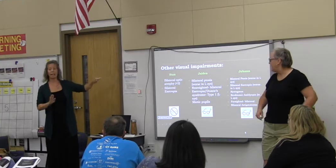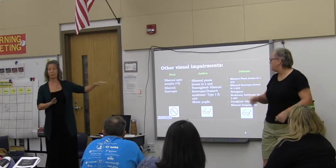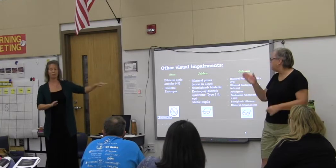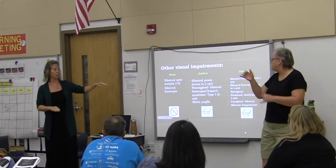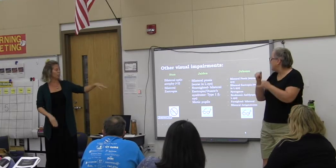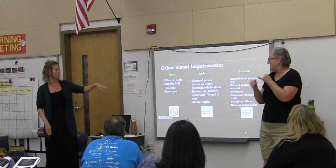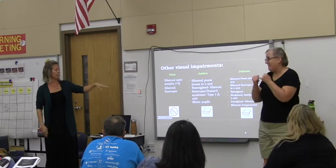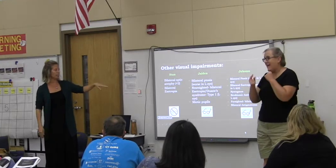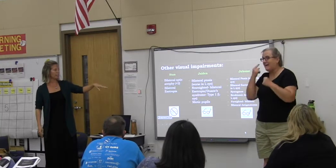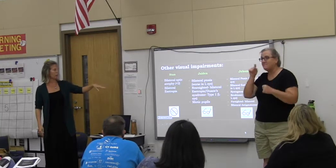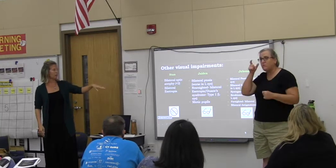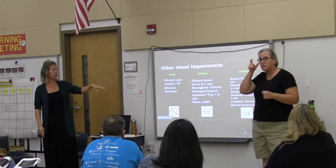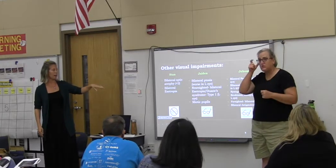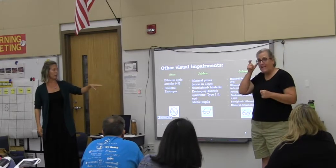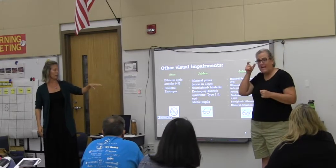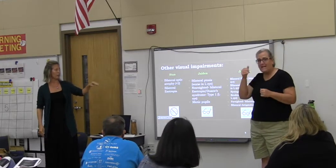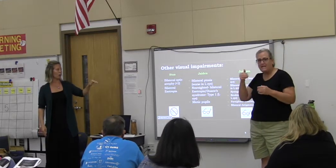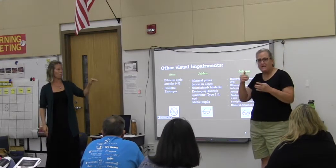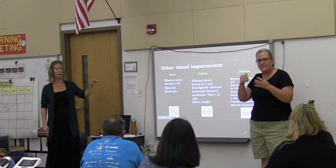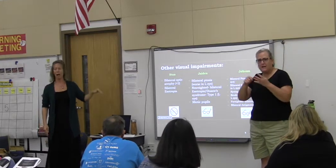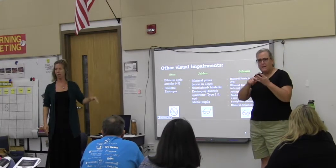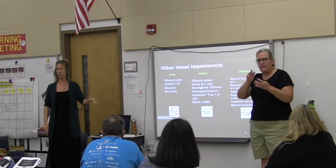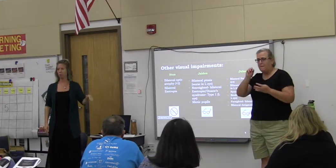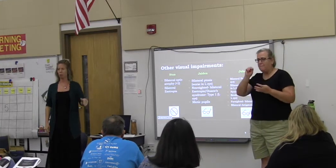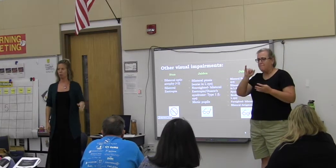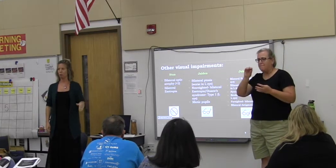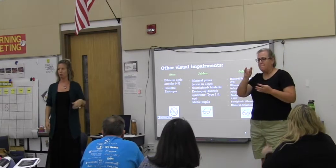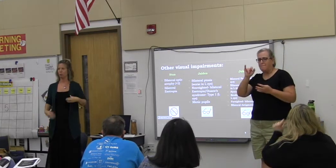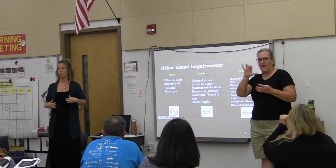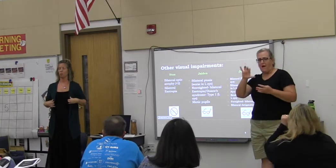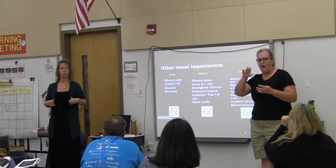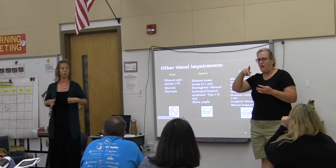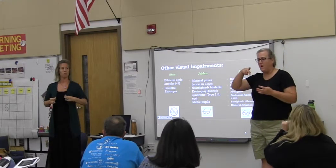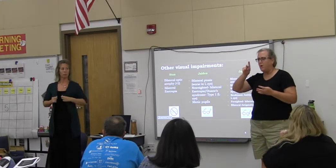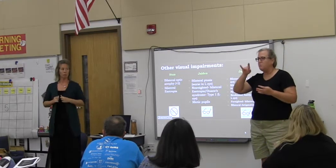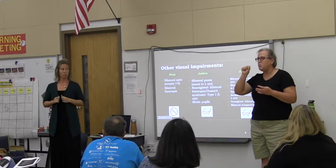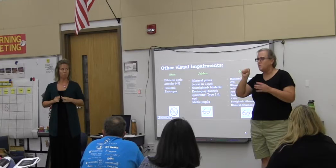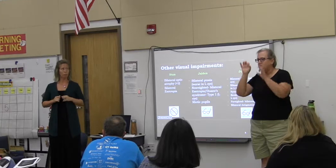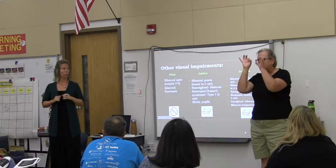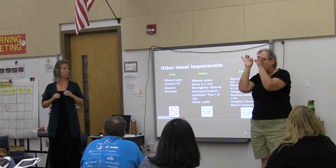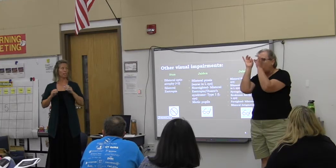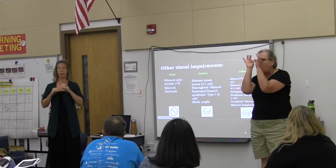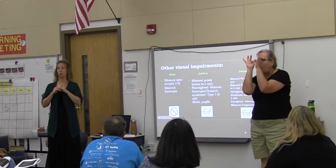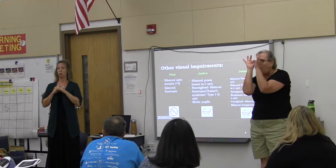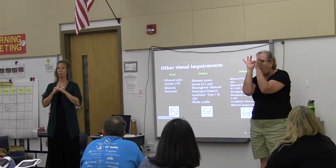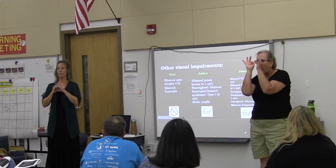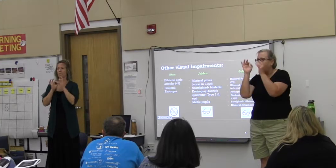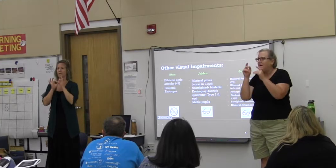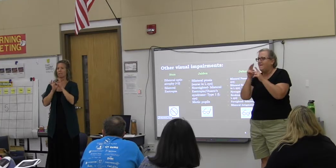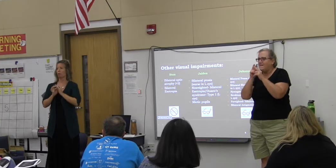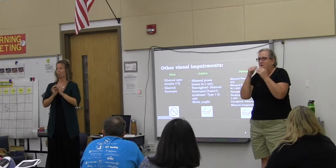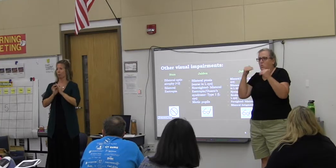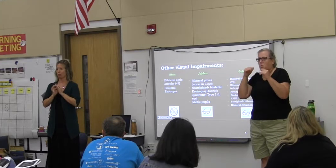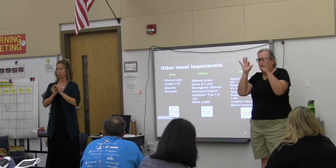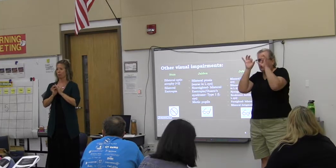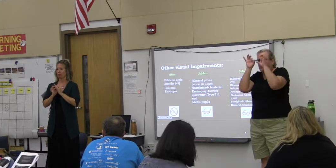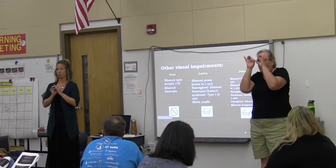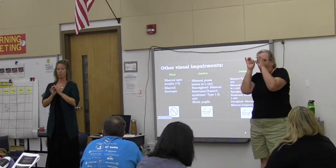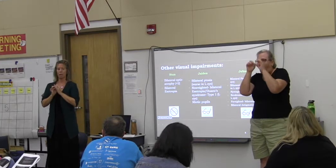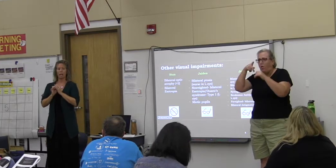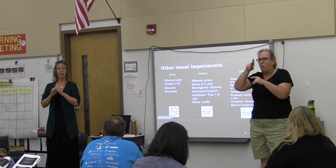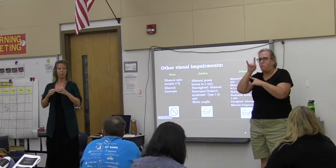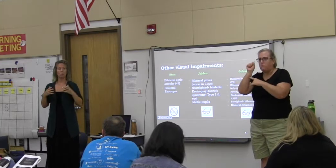So the last one for Jaden is that he also has something called Mitotic Pupils, which are abnormally small